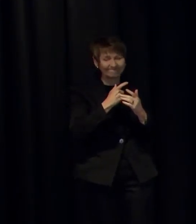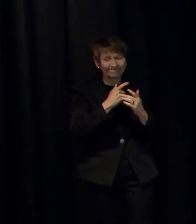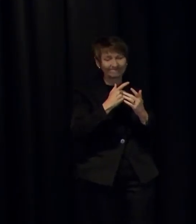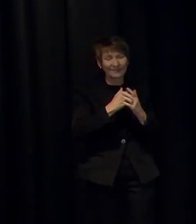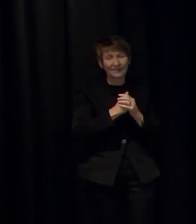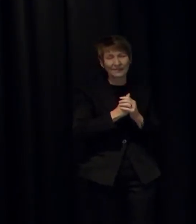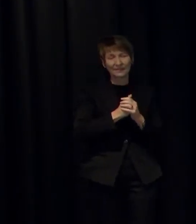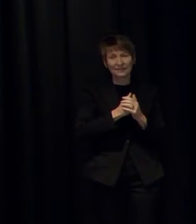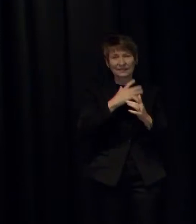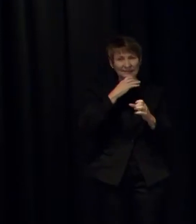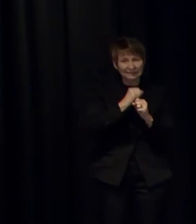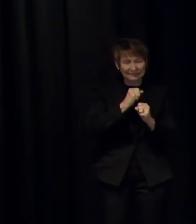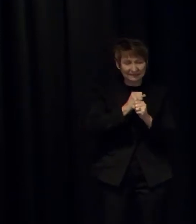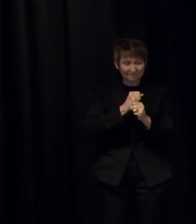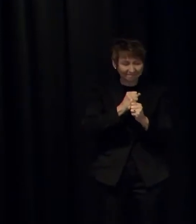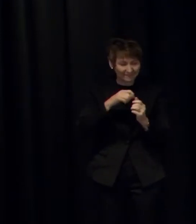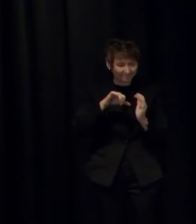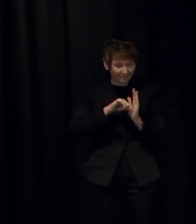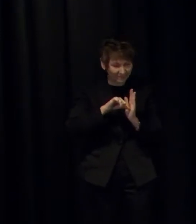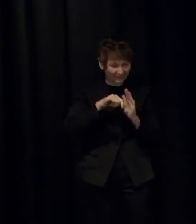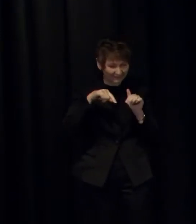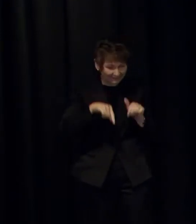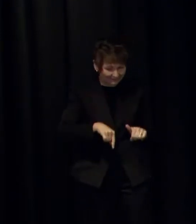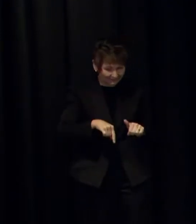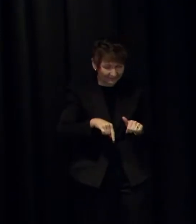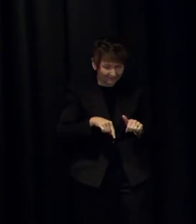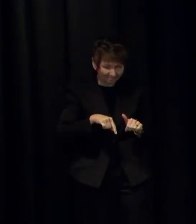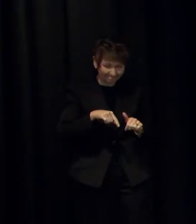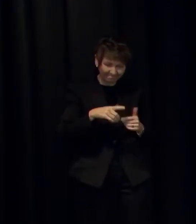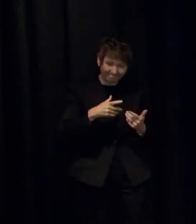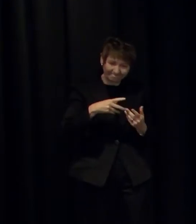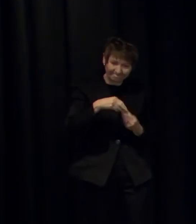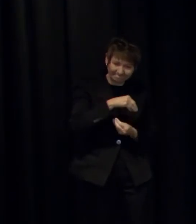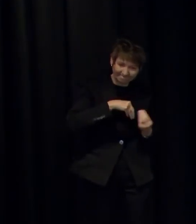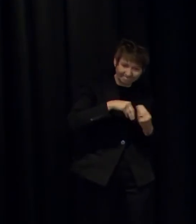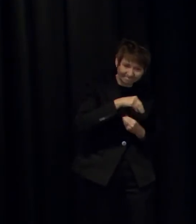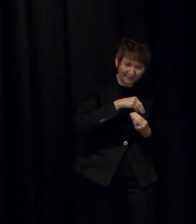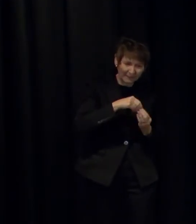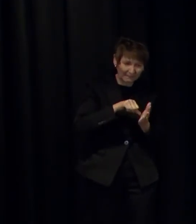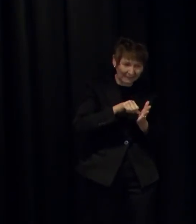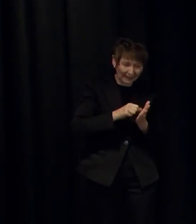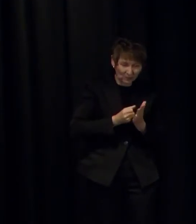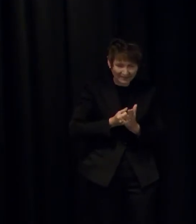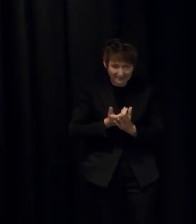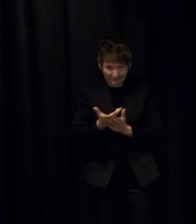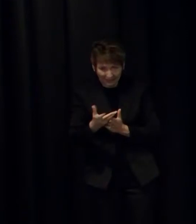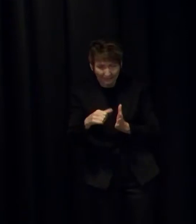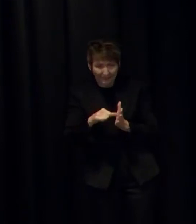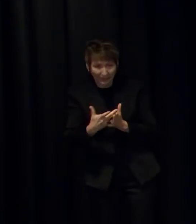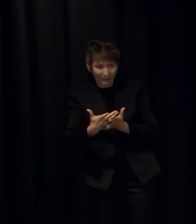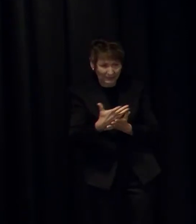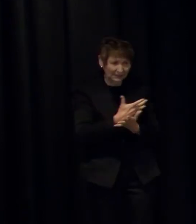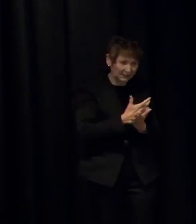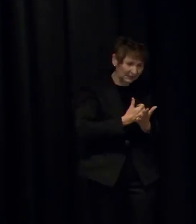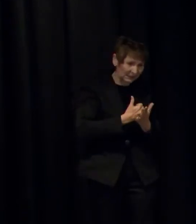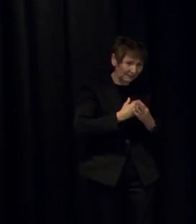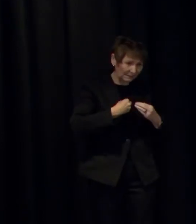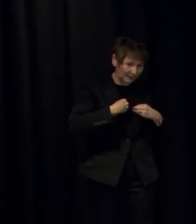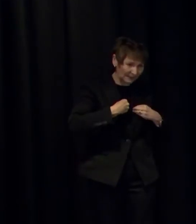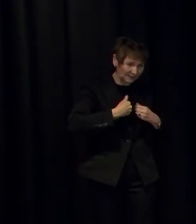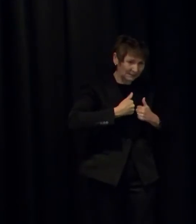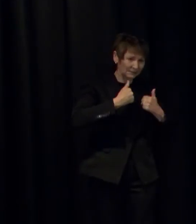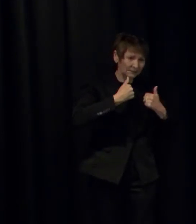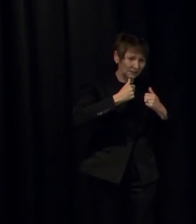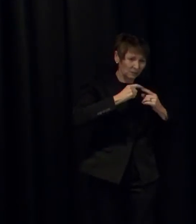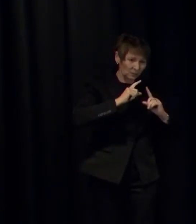an economics debate, but our economic growth is attributable to a number of different factors. It's not just one factor, and arguably our